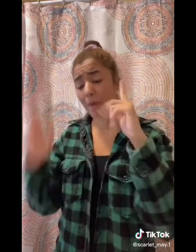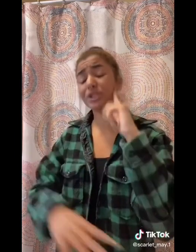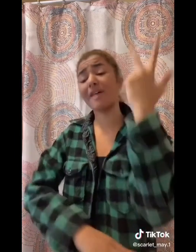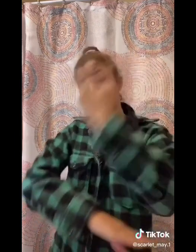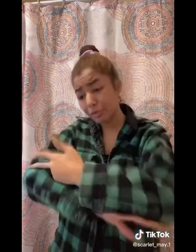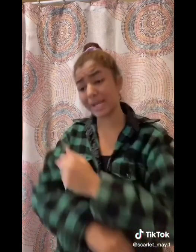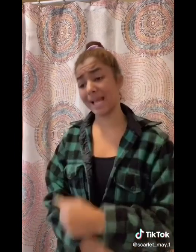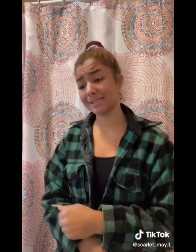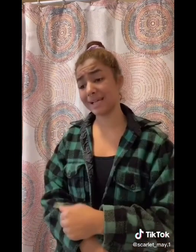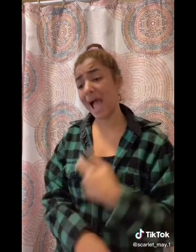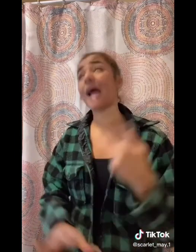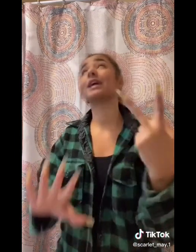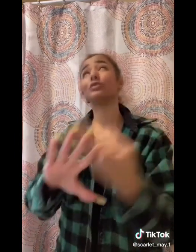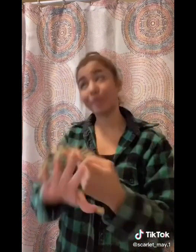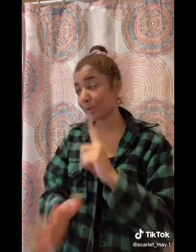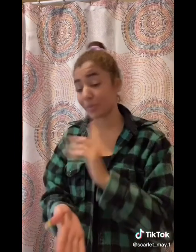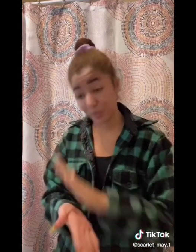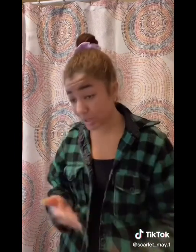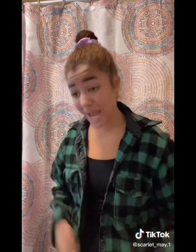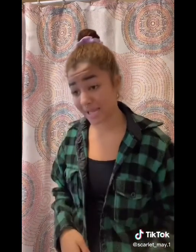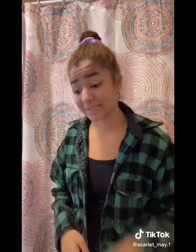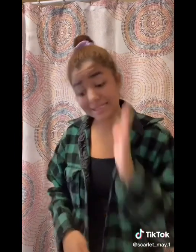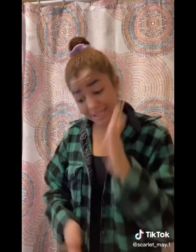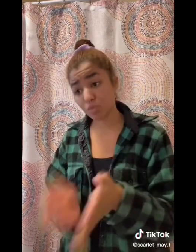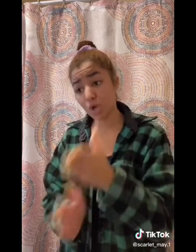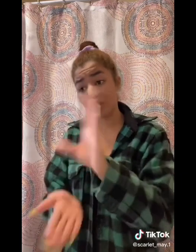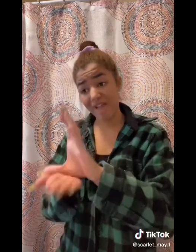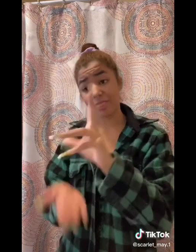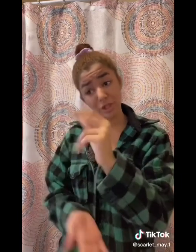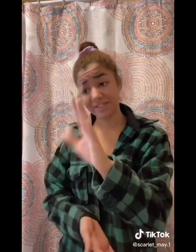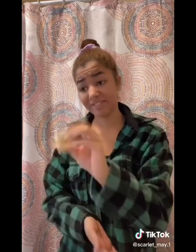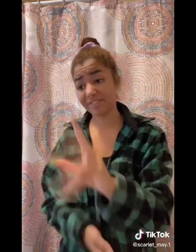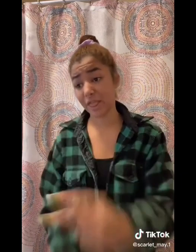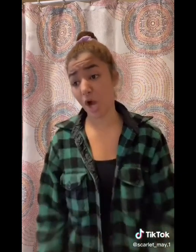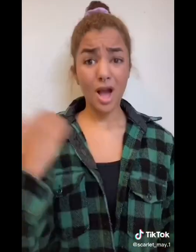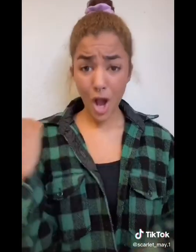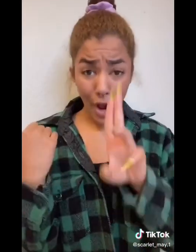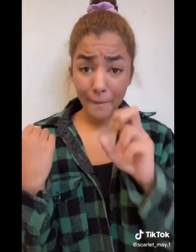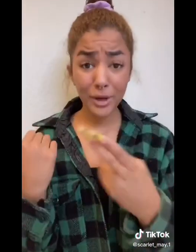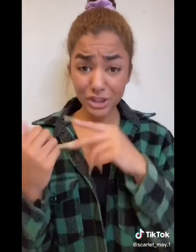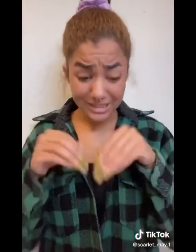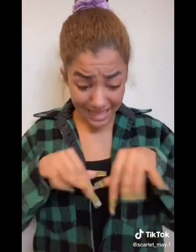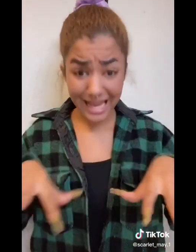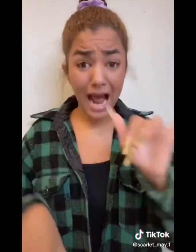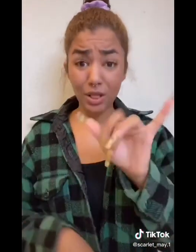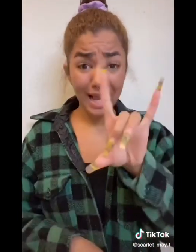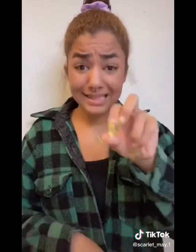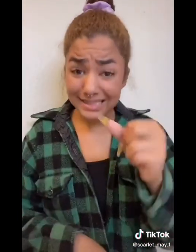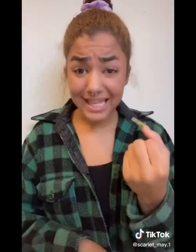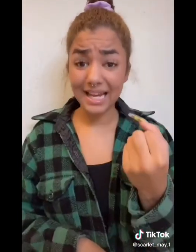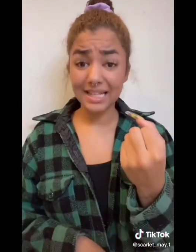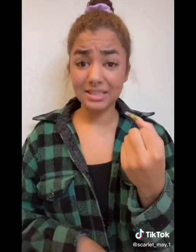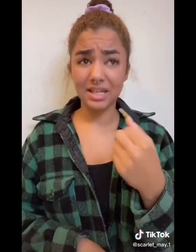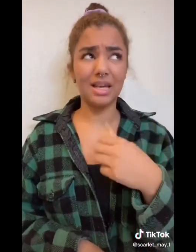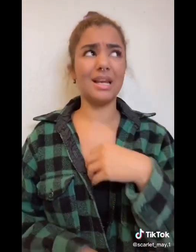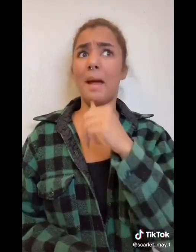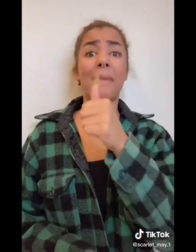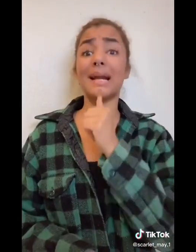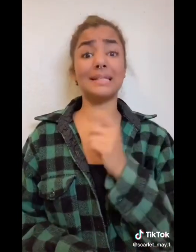for 3 days. I could trim you up real nice. It's gonna run you about $13.50, though. Her bush is hanging out like it's the 80s, and I'm not gonna stand for